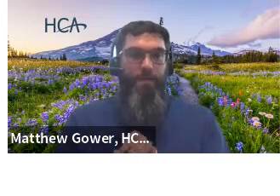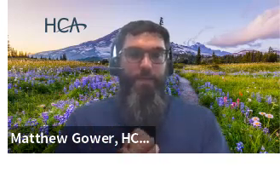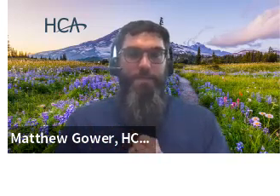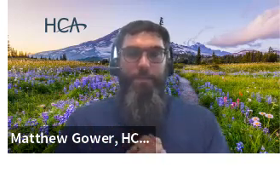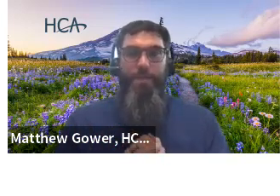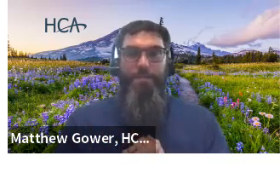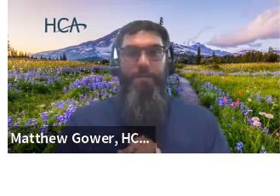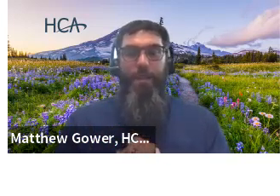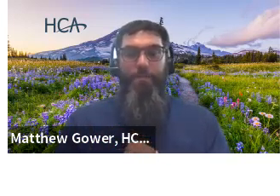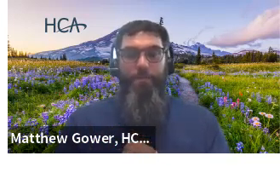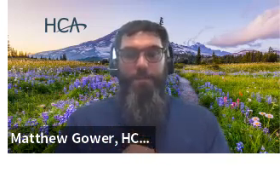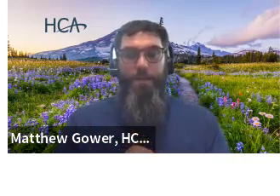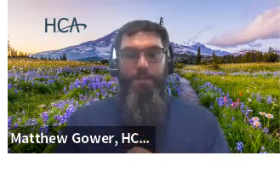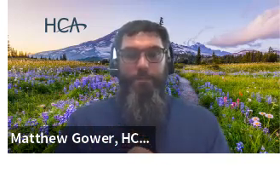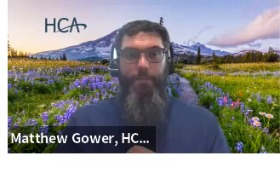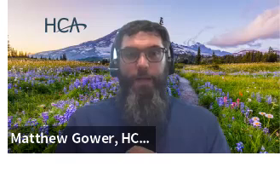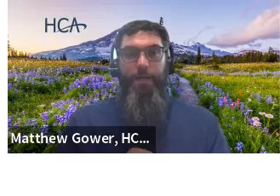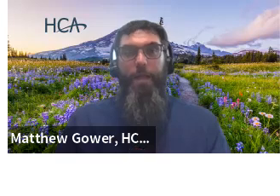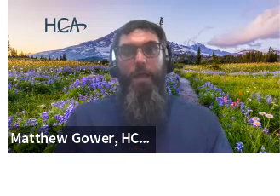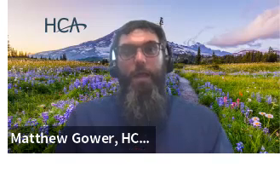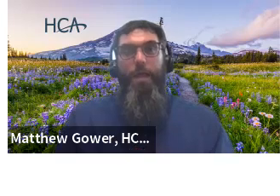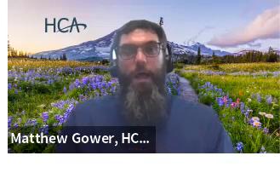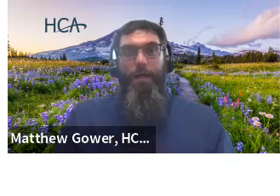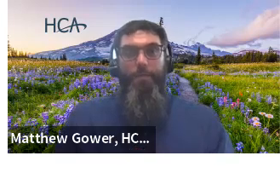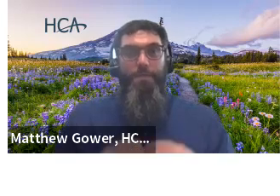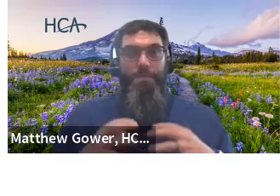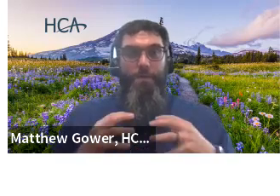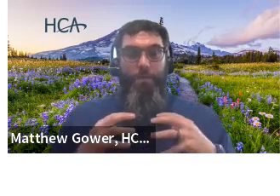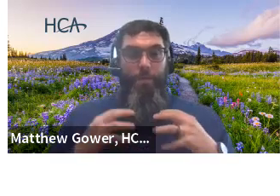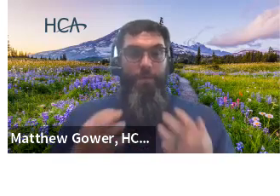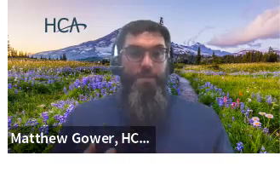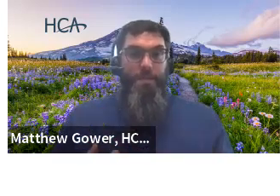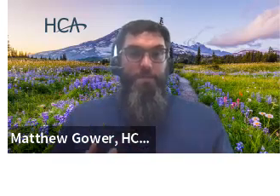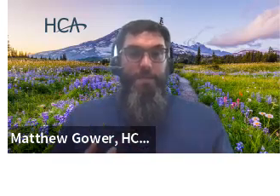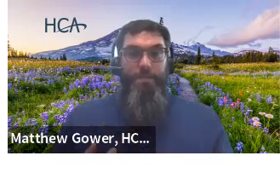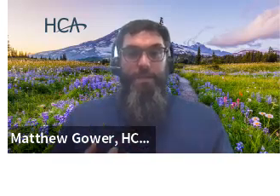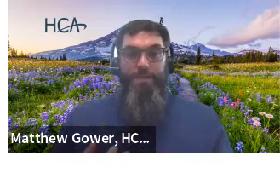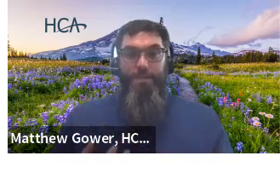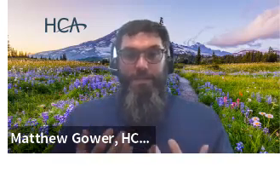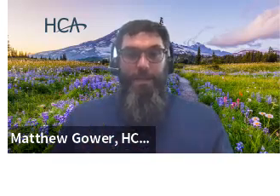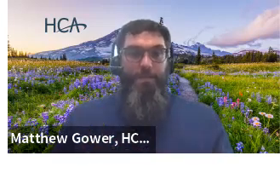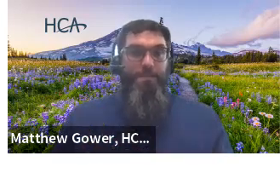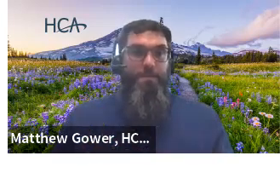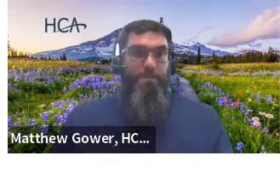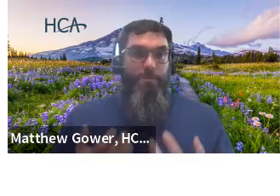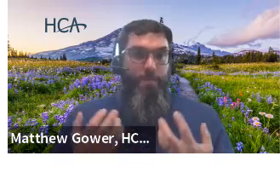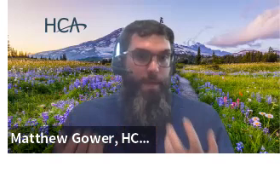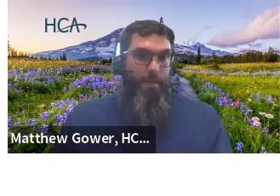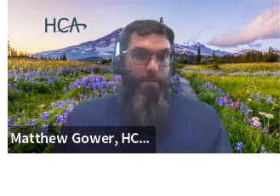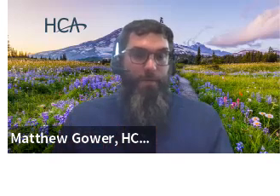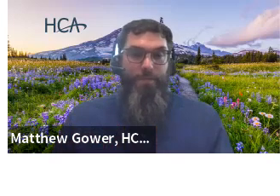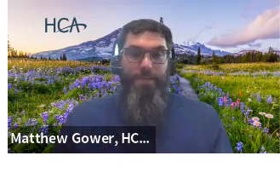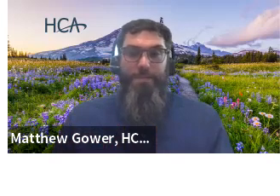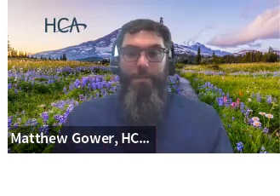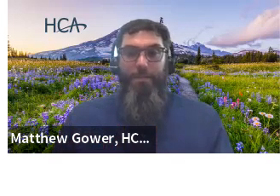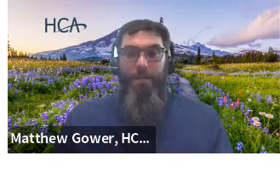we've been talking about it so much. It's a kind of a fresh concept in our mind. So mobile crisis teams must meet certain standards. So from the